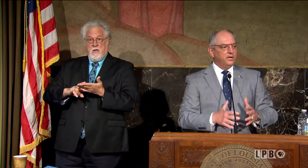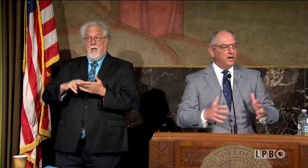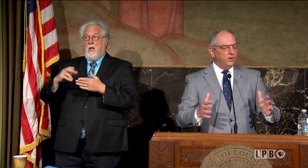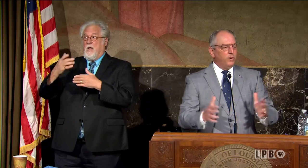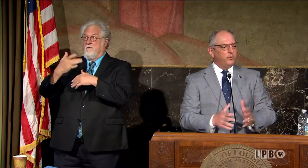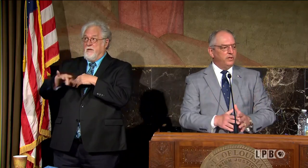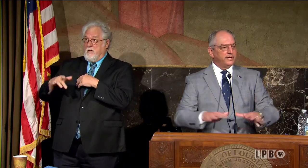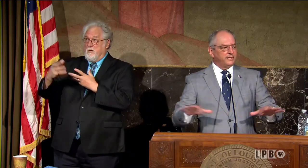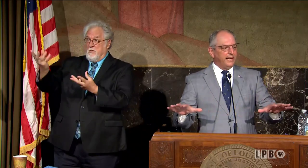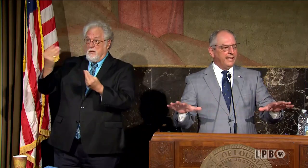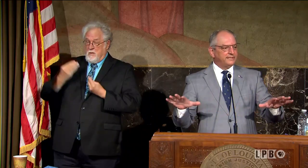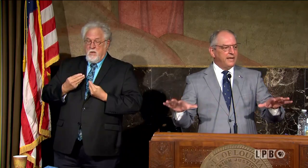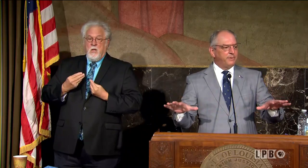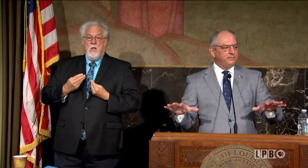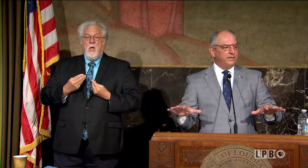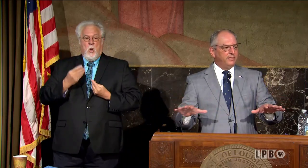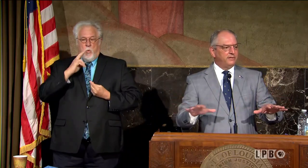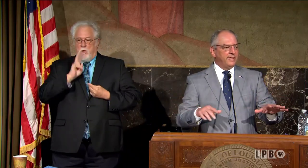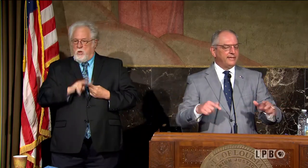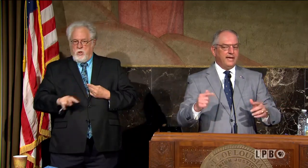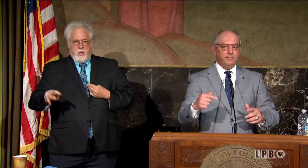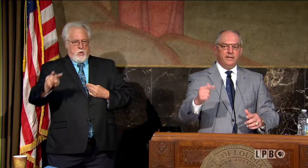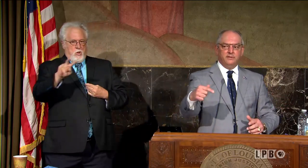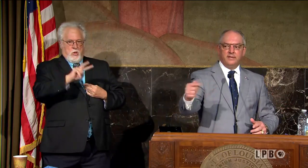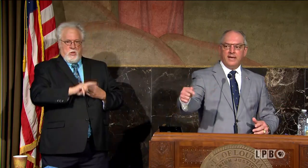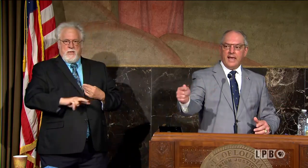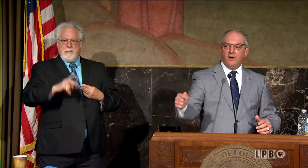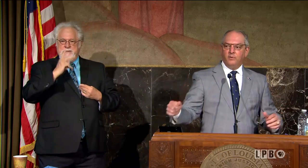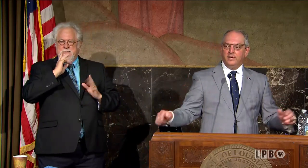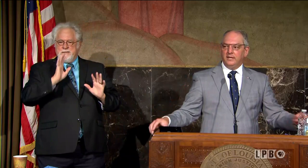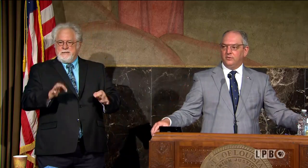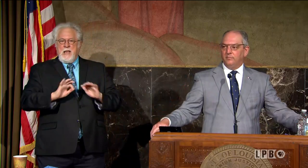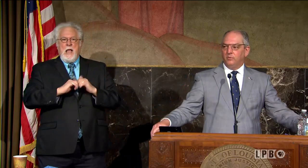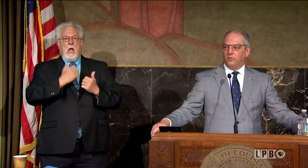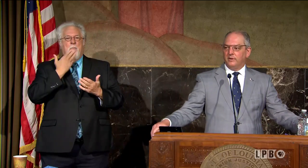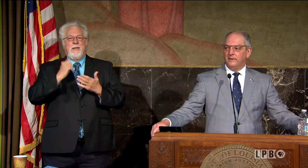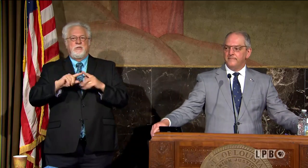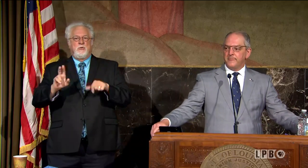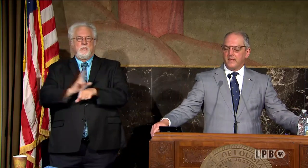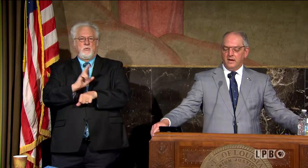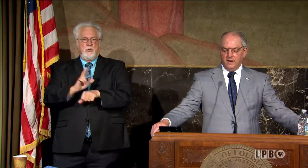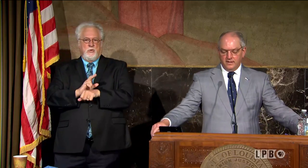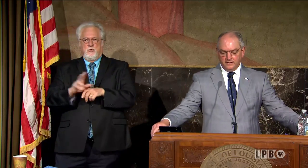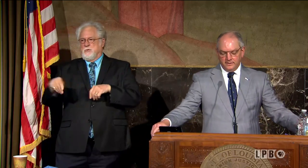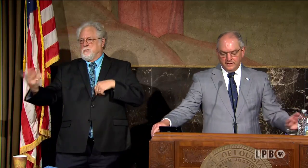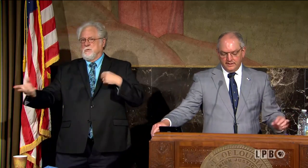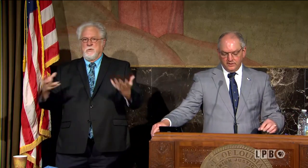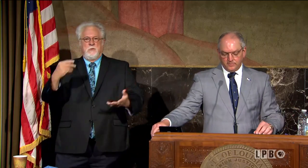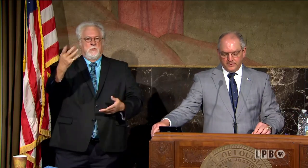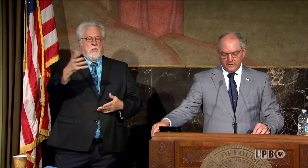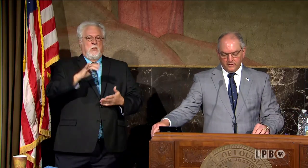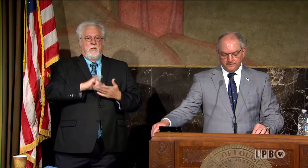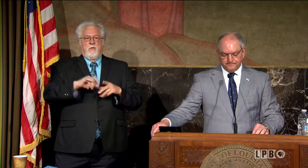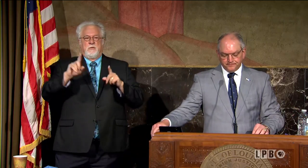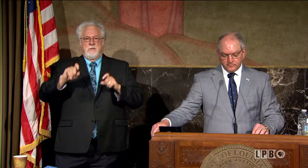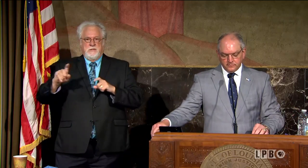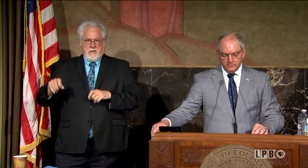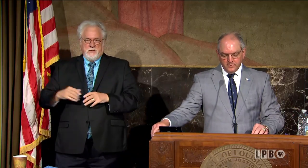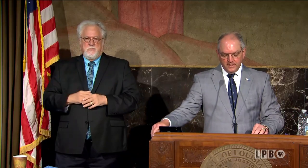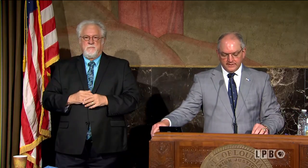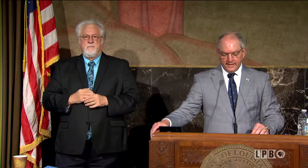us, we will look at the landscape as it is at that time and then decide how we need to employ these